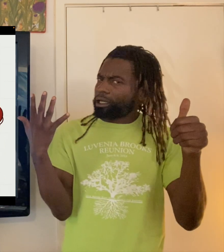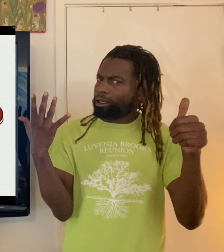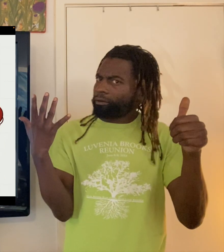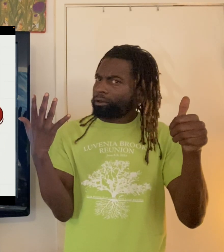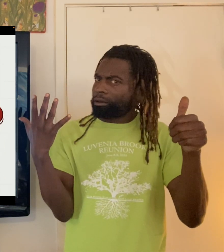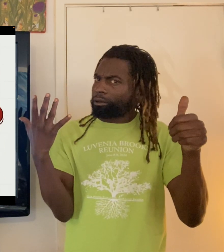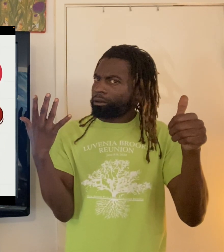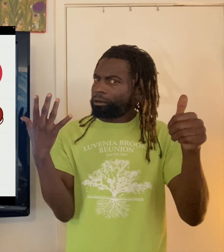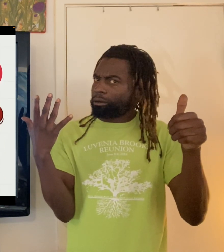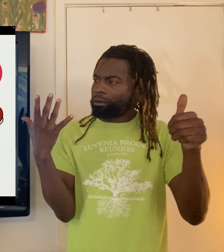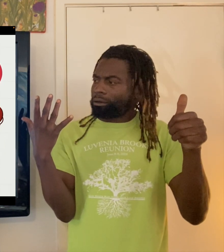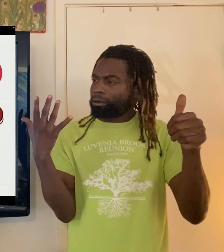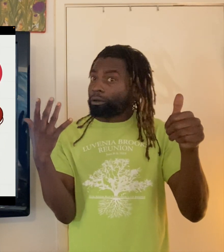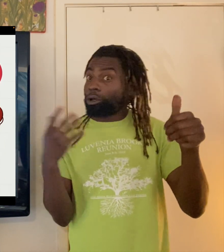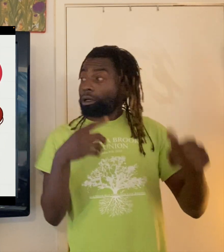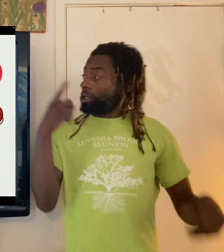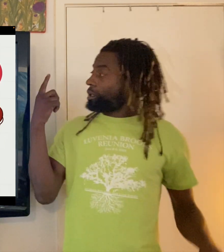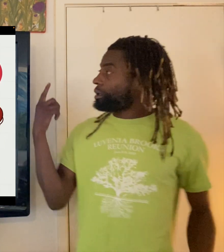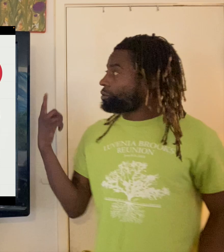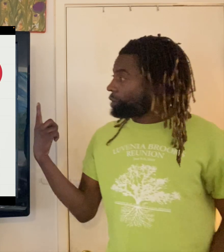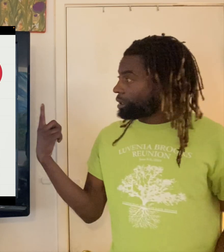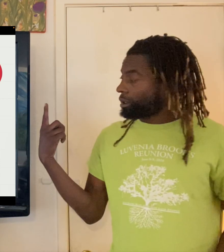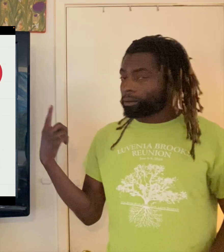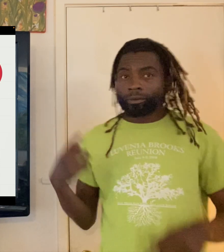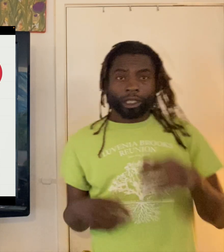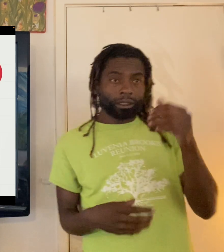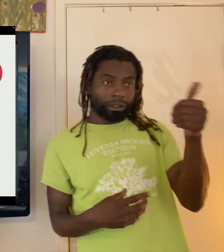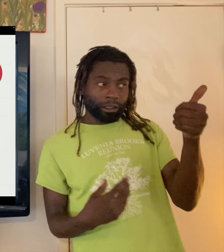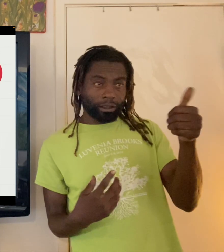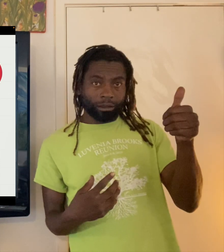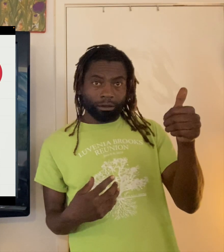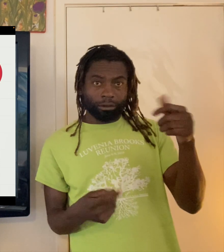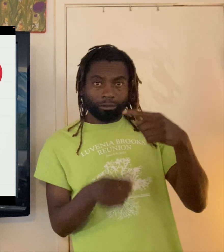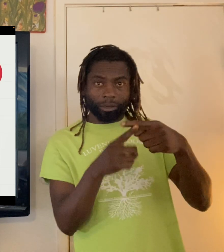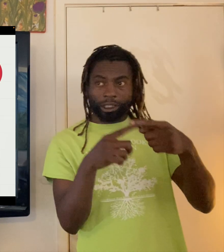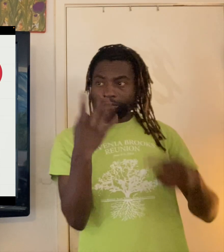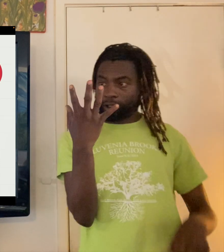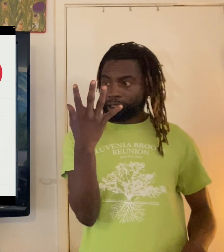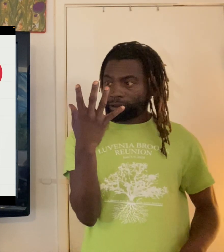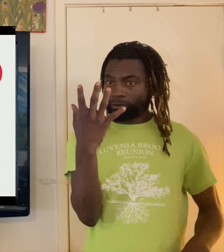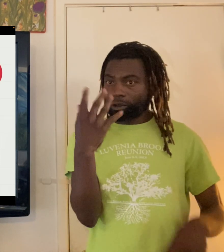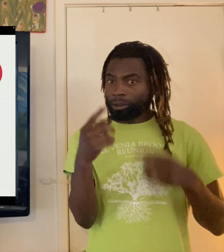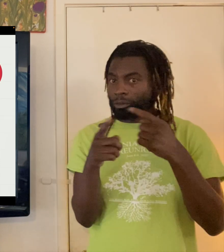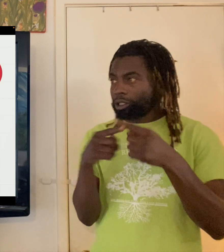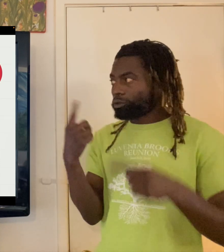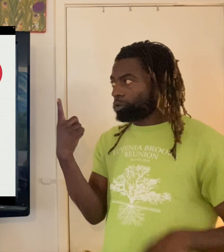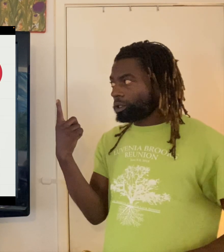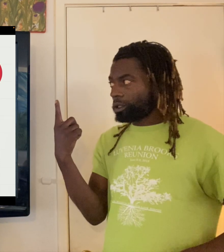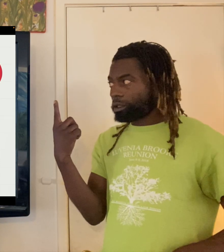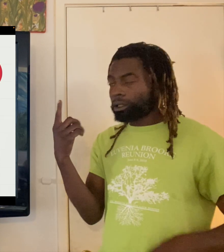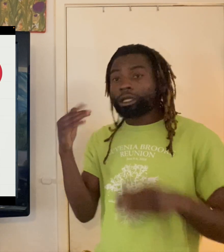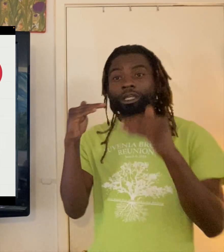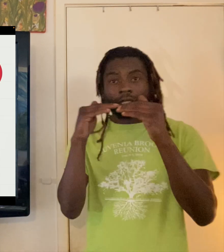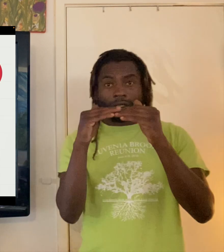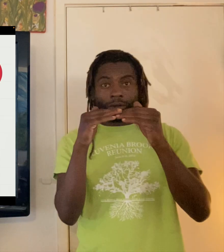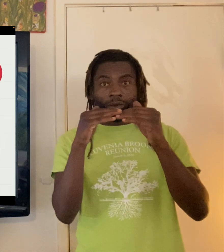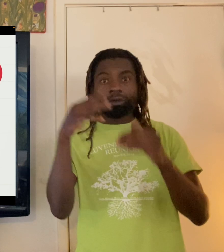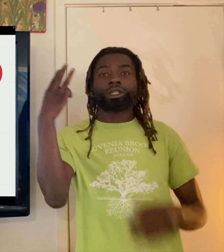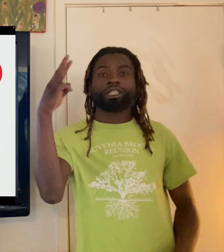we have left? That's right, 1. 10 plus 5 plus 1